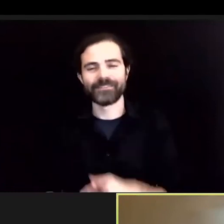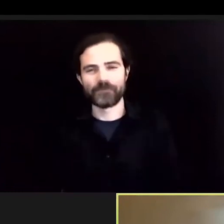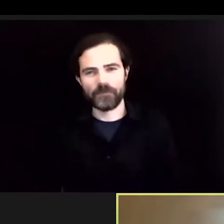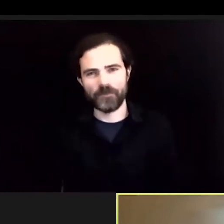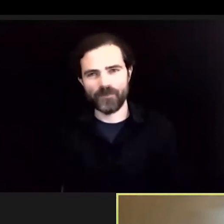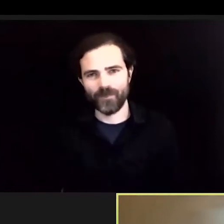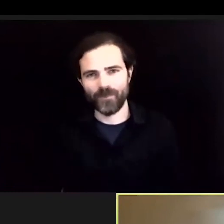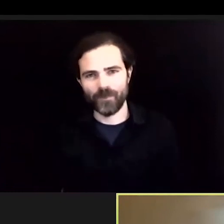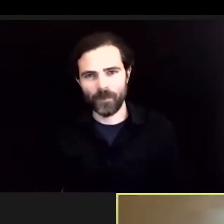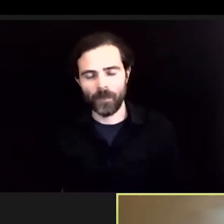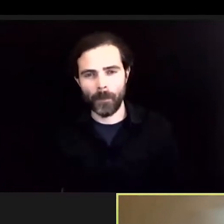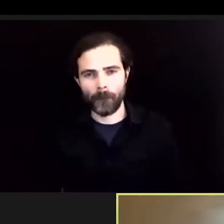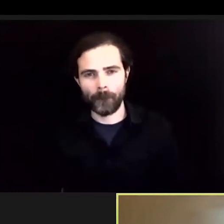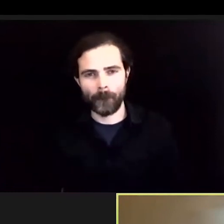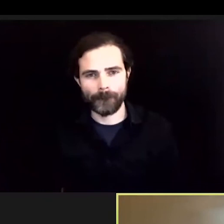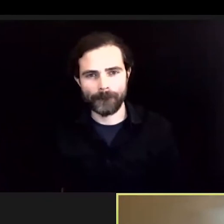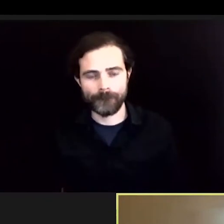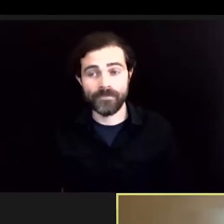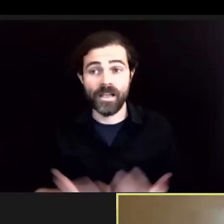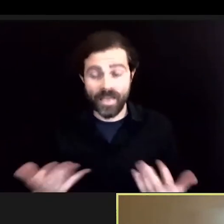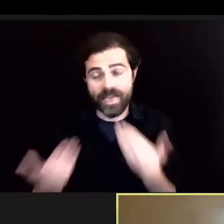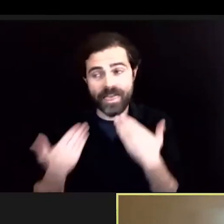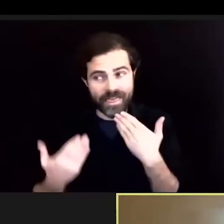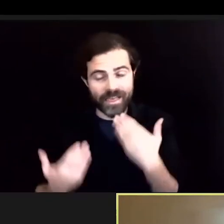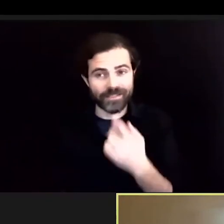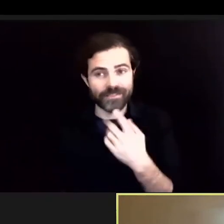and Filea's contribution in the project.